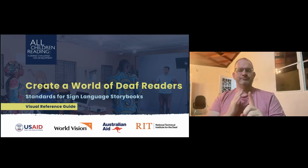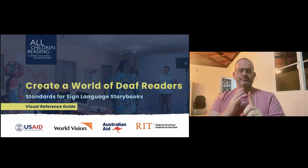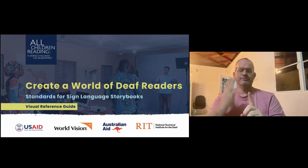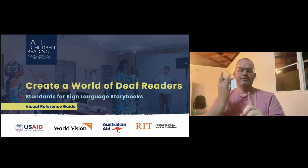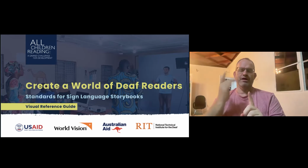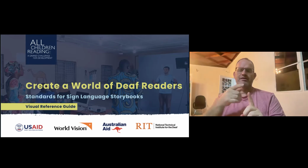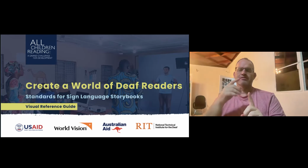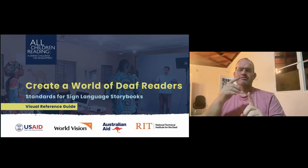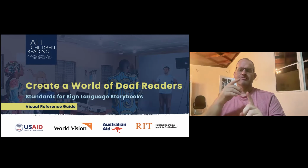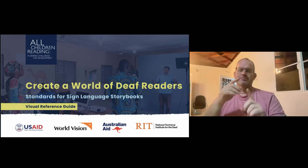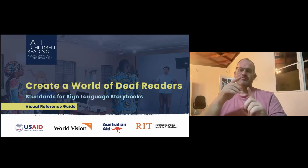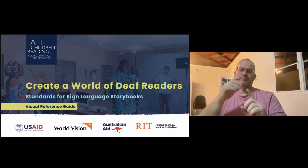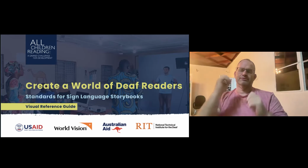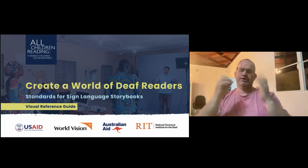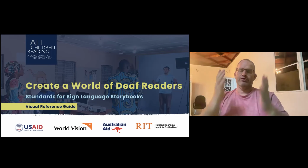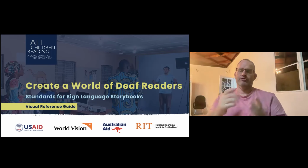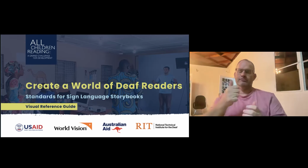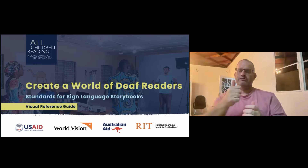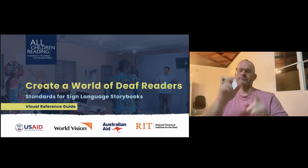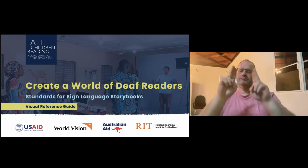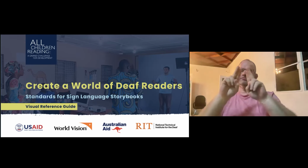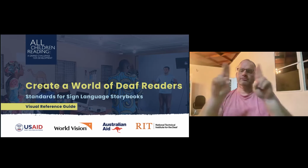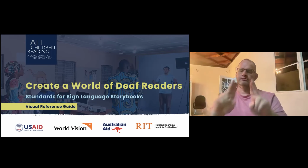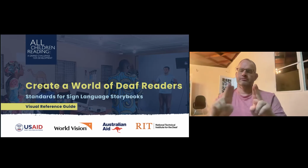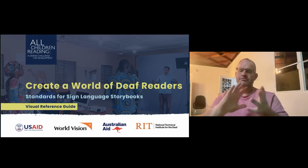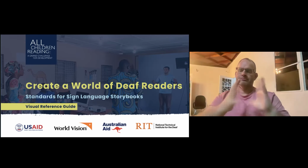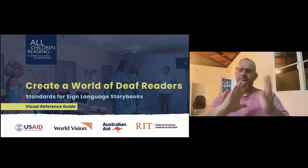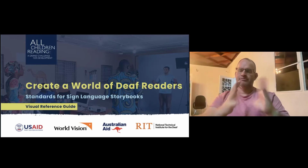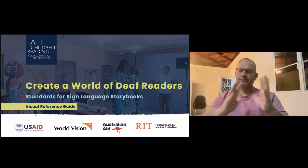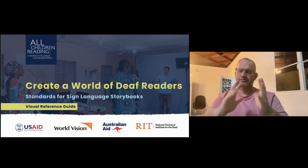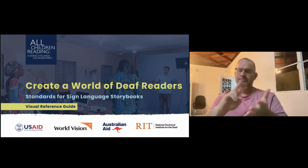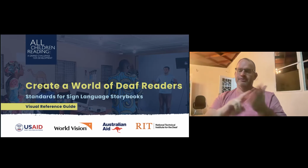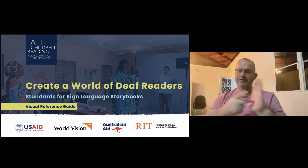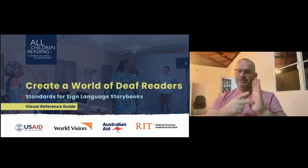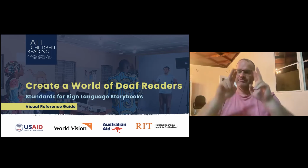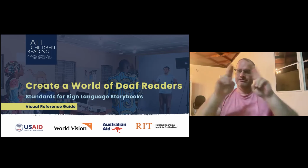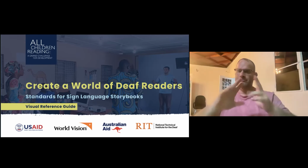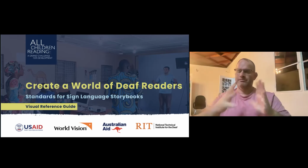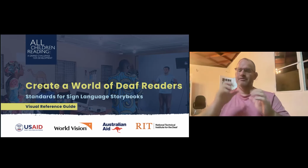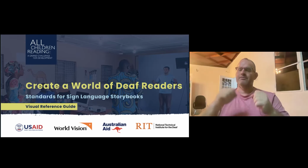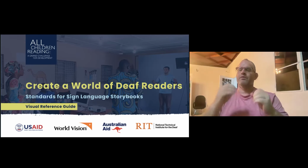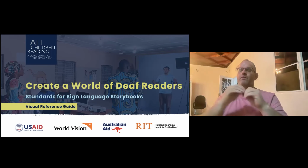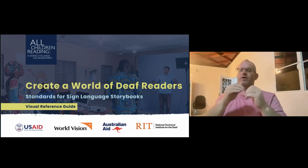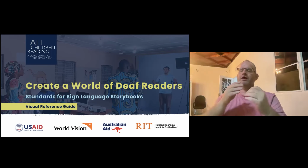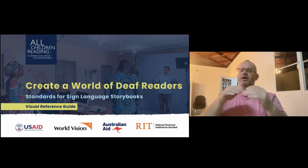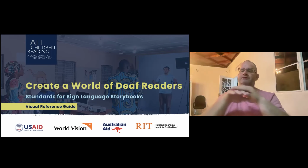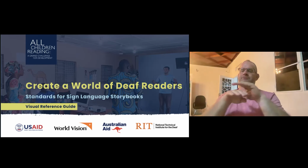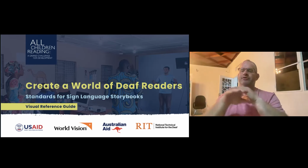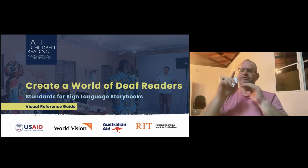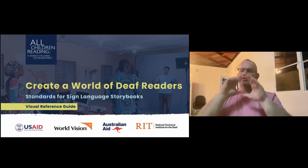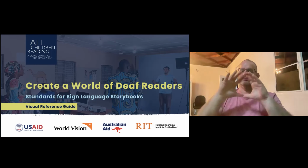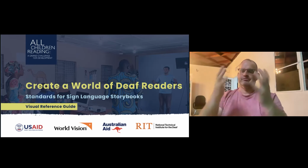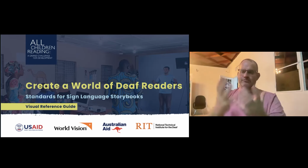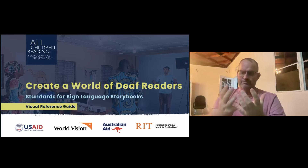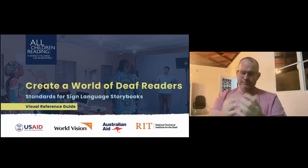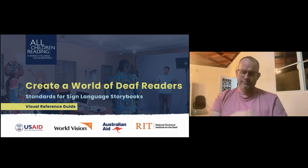So again, we now have, in addition to the text-based reference, we have the visual reference that is signed in International Sign Language. And that